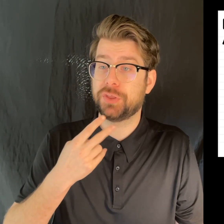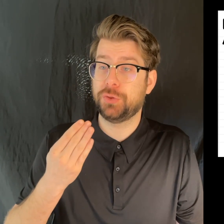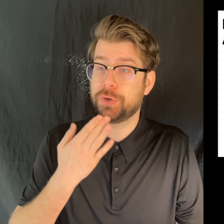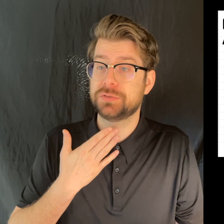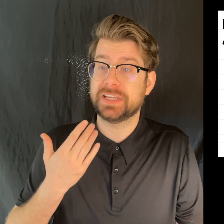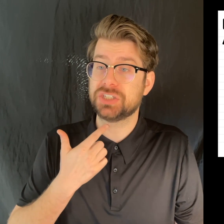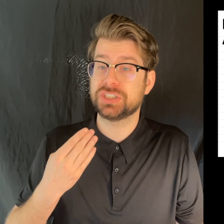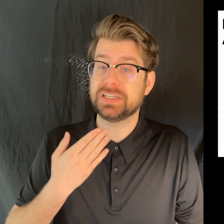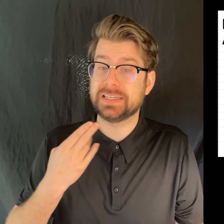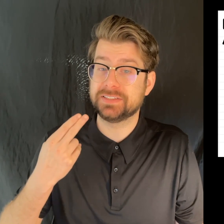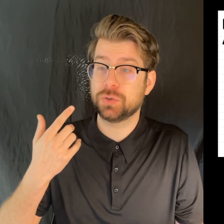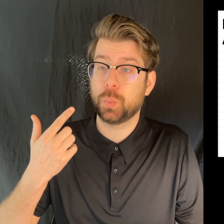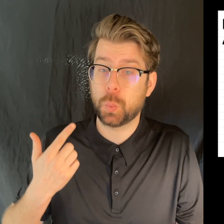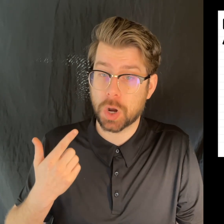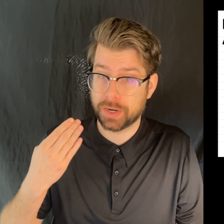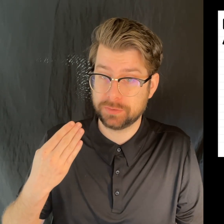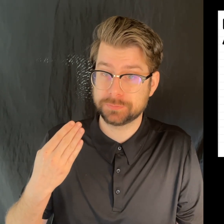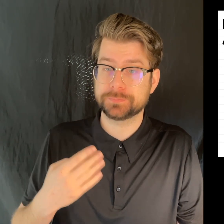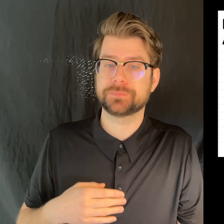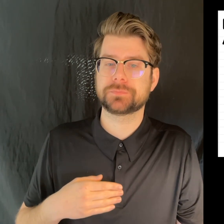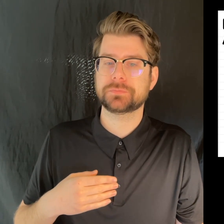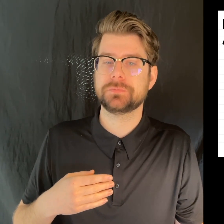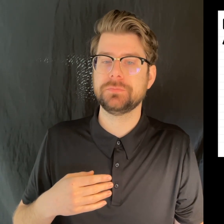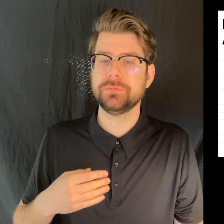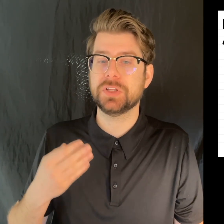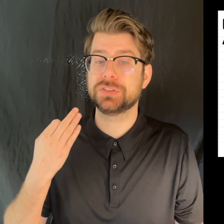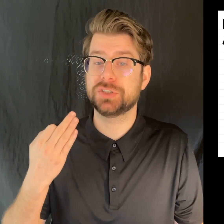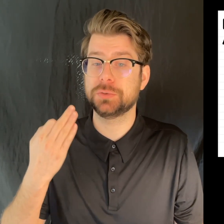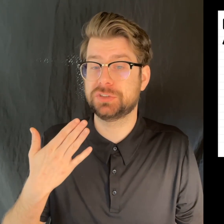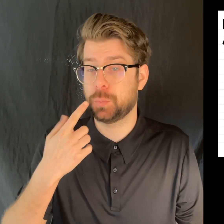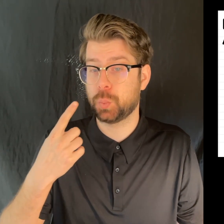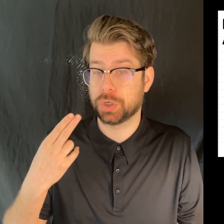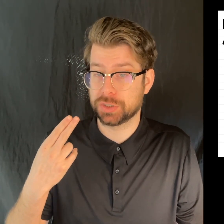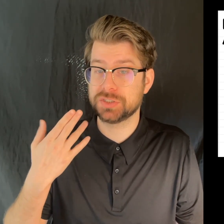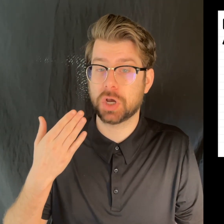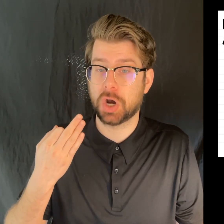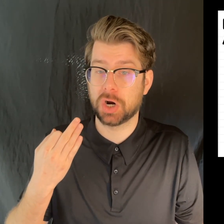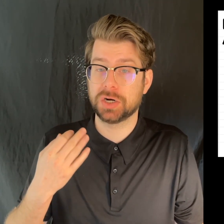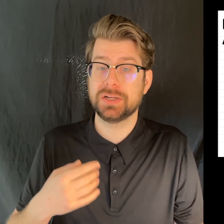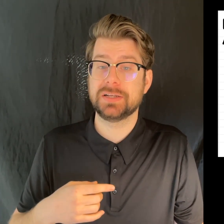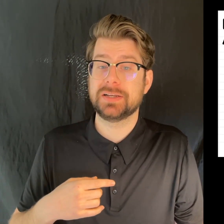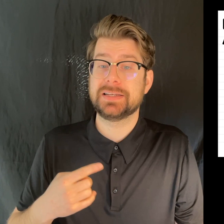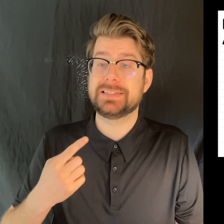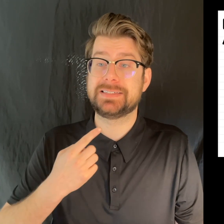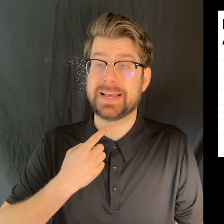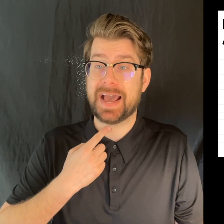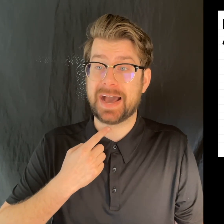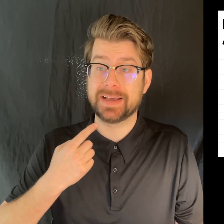cue notation is 1. So some words are dad,